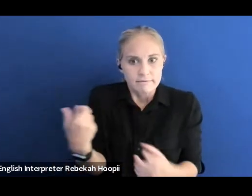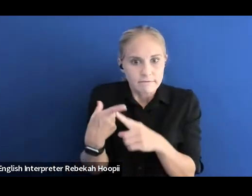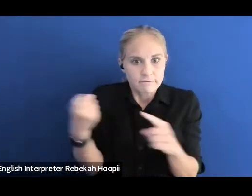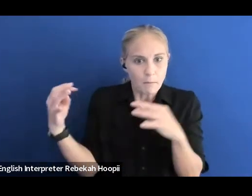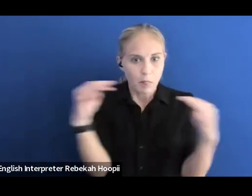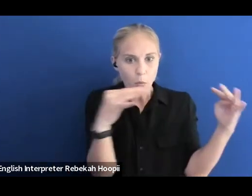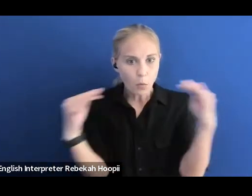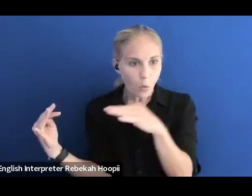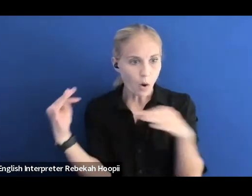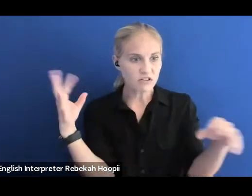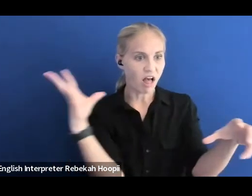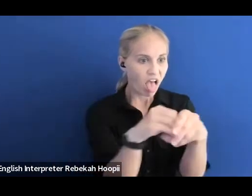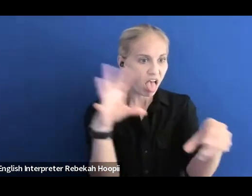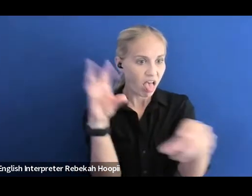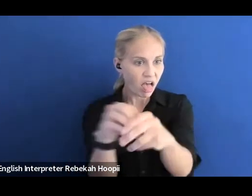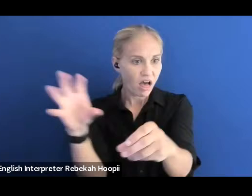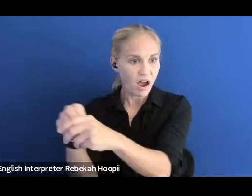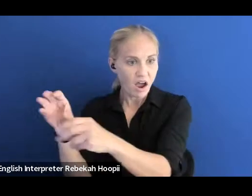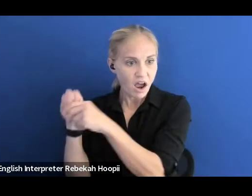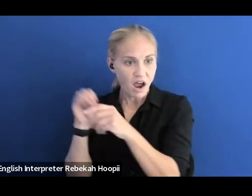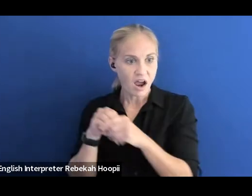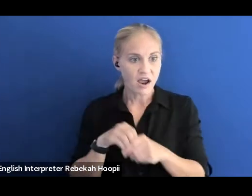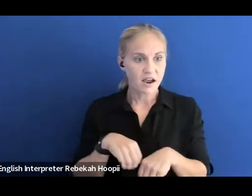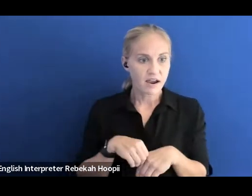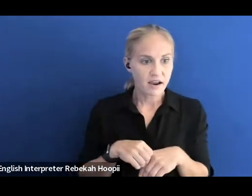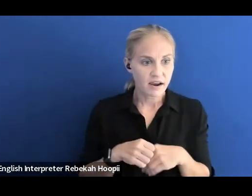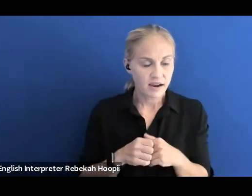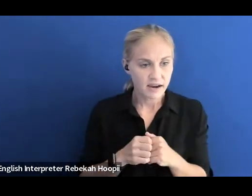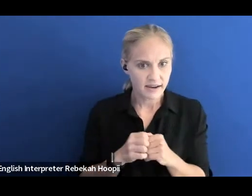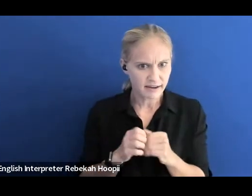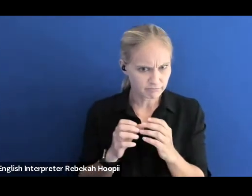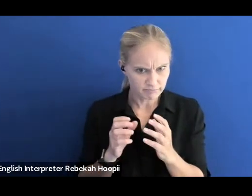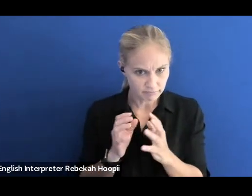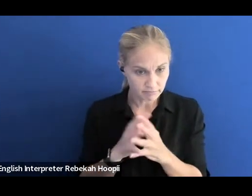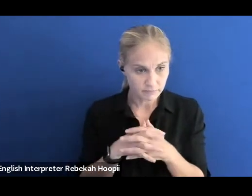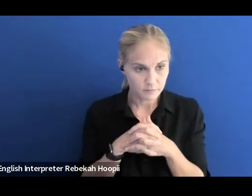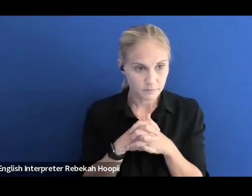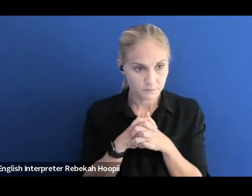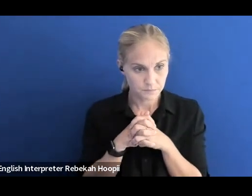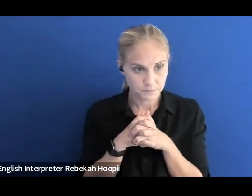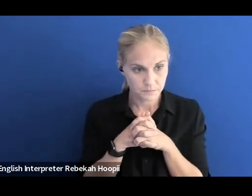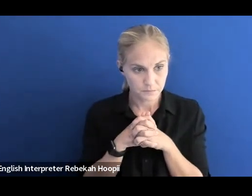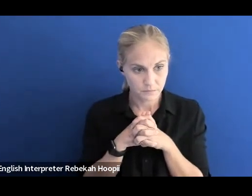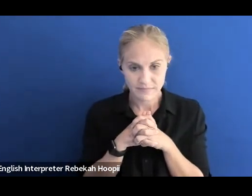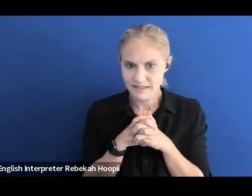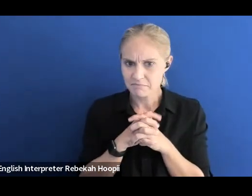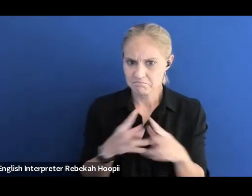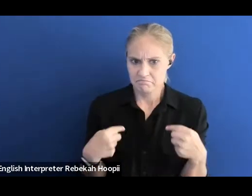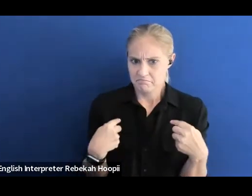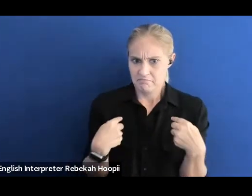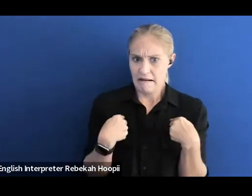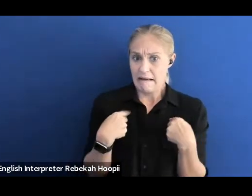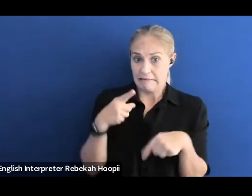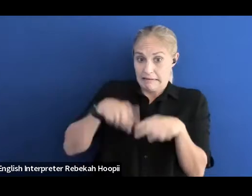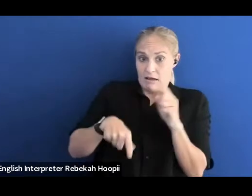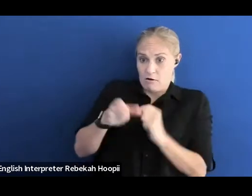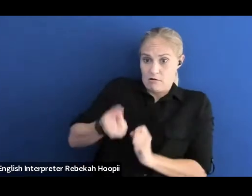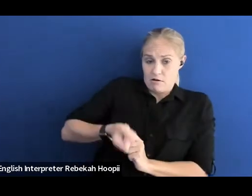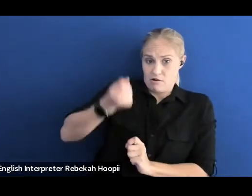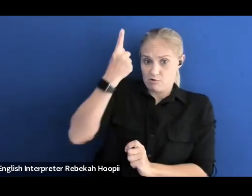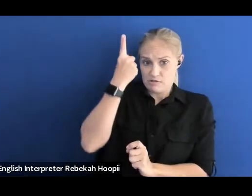the ordinances that you're dropping on the sun. It's beyond comprehension